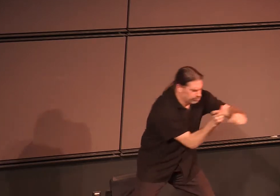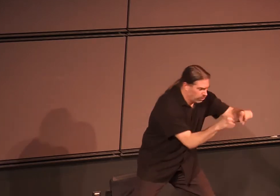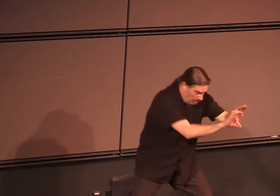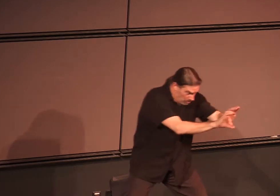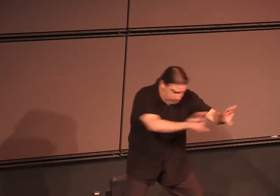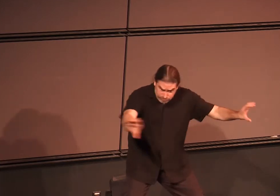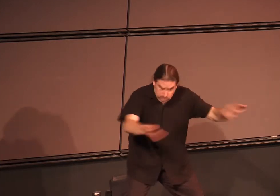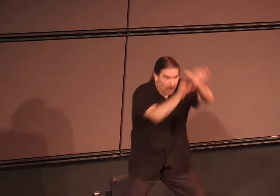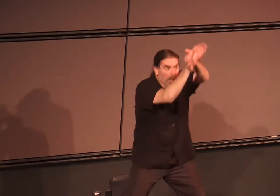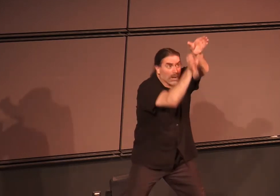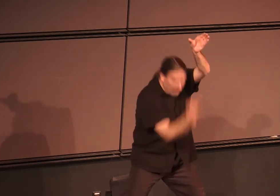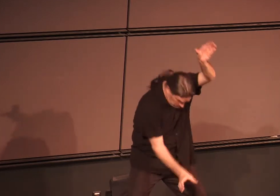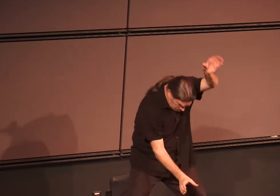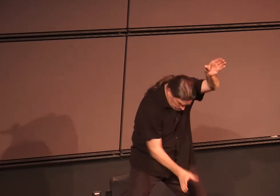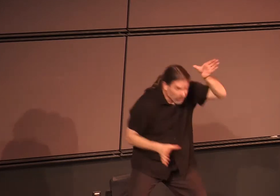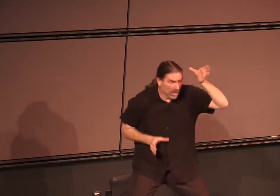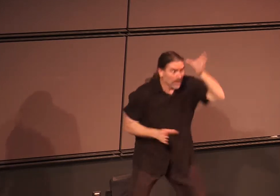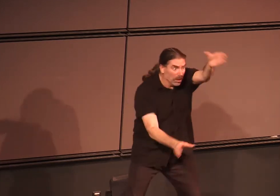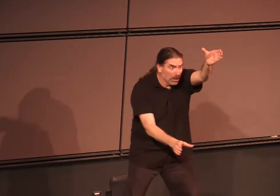words across of words.